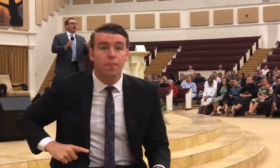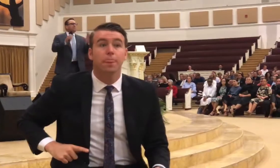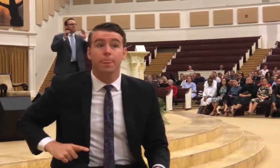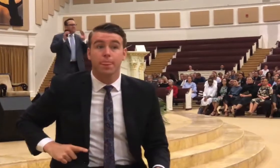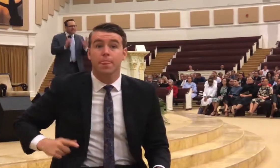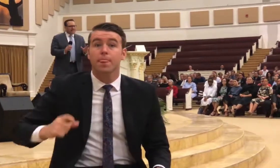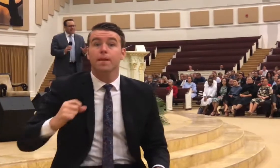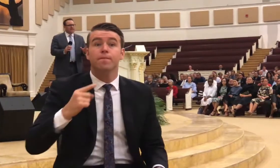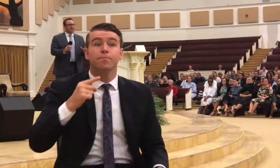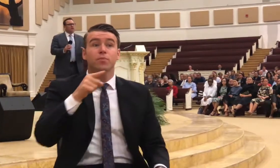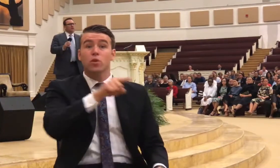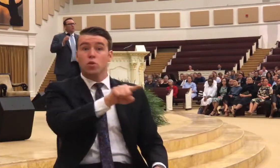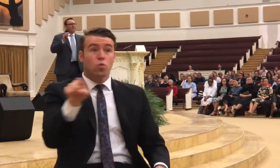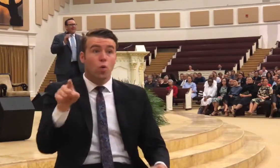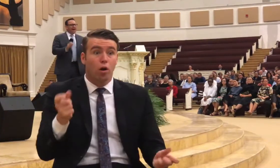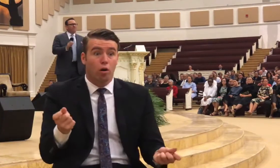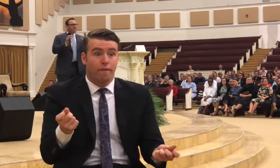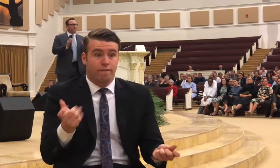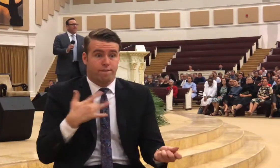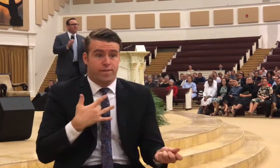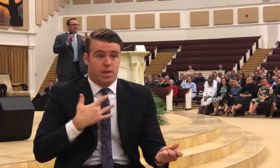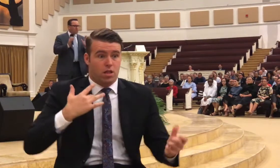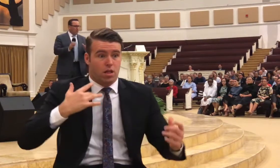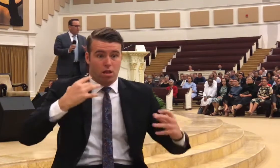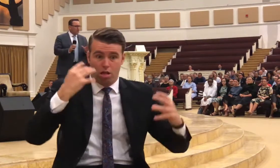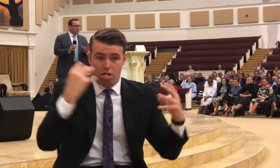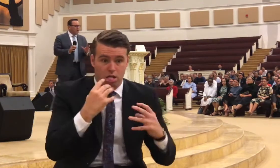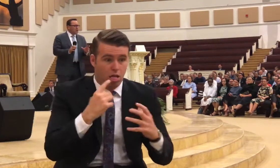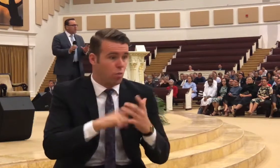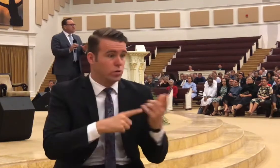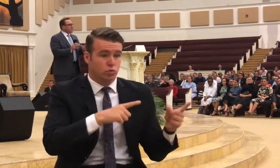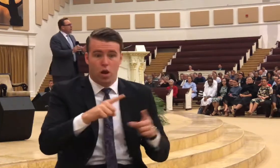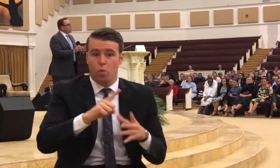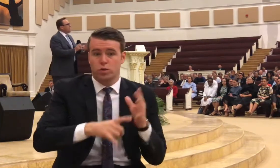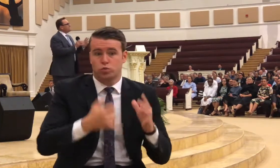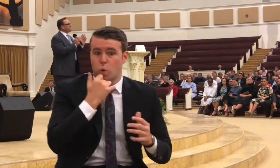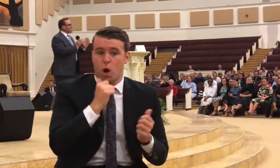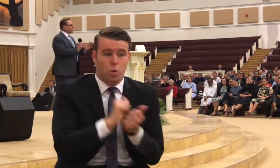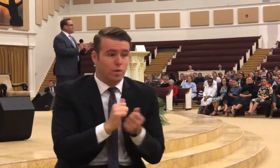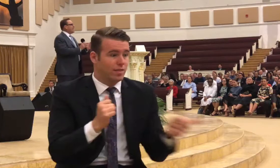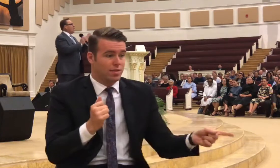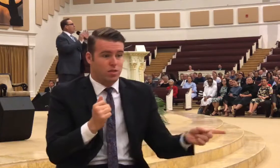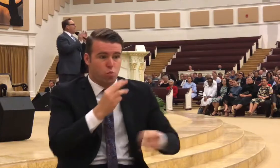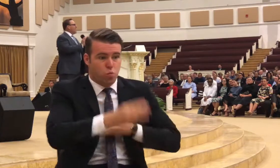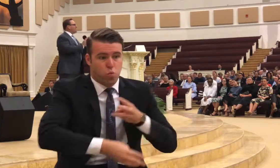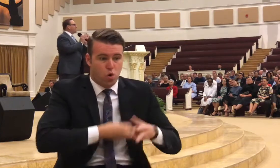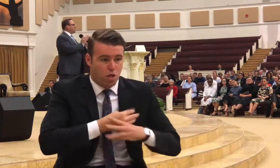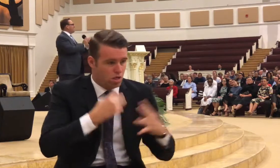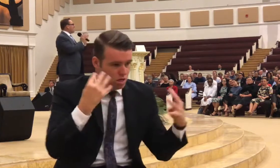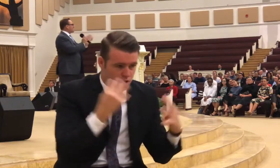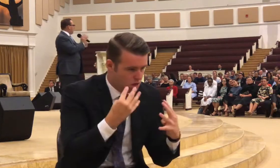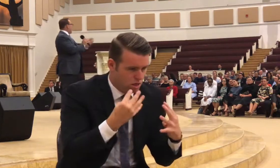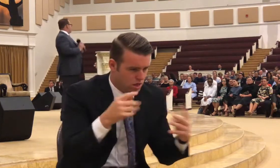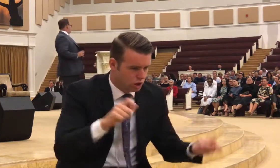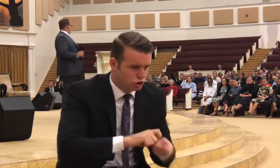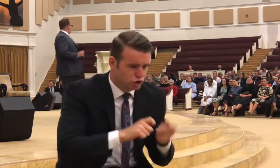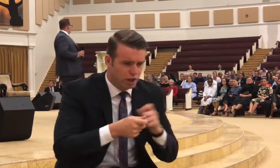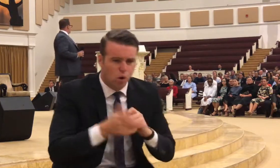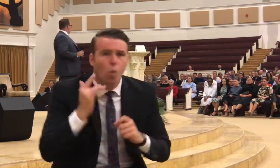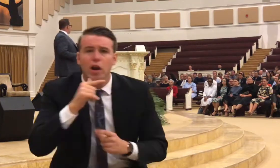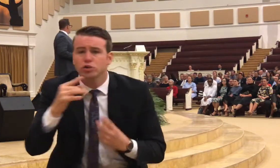Instead of obsessing with everything that's wrong, start obsessing on everything that's